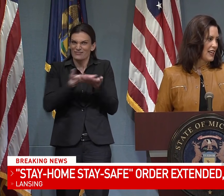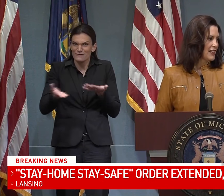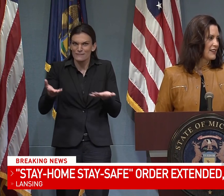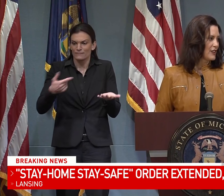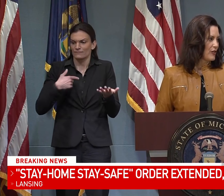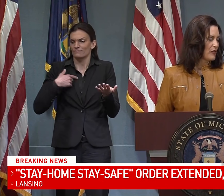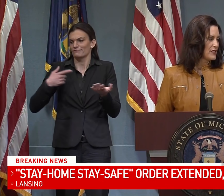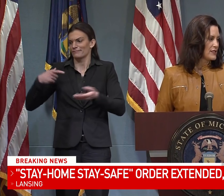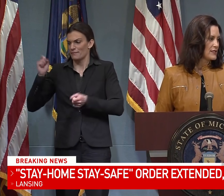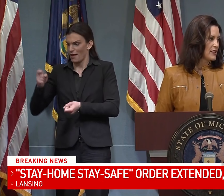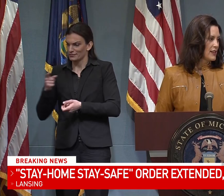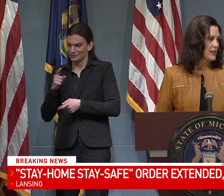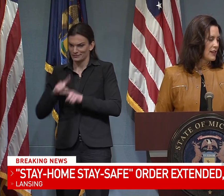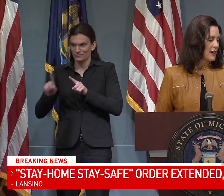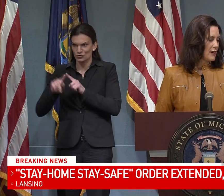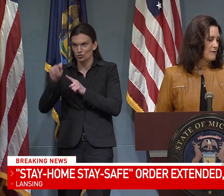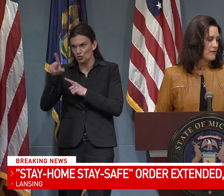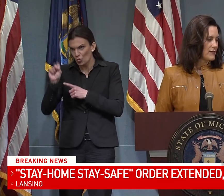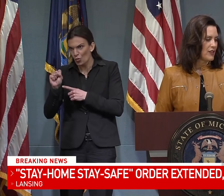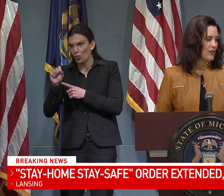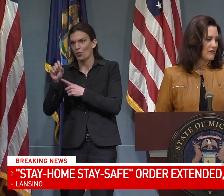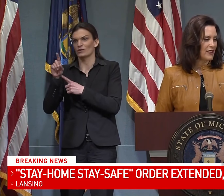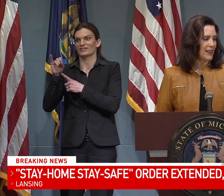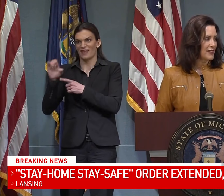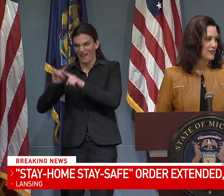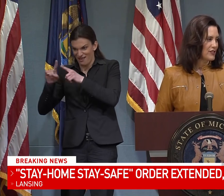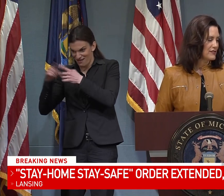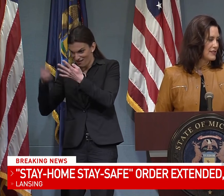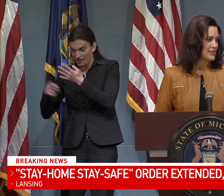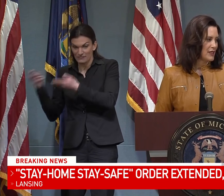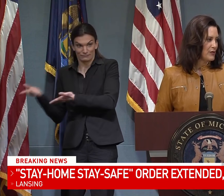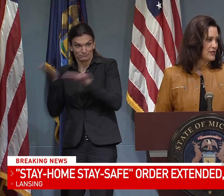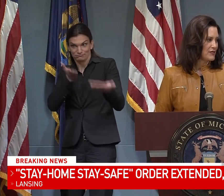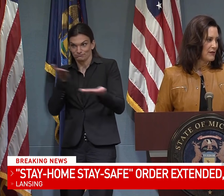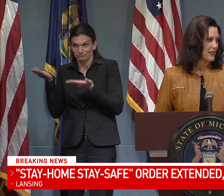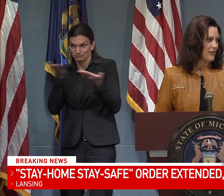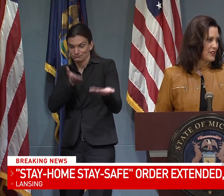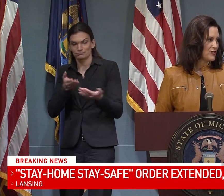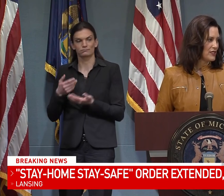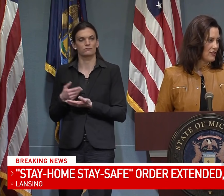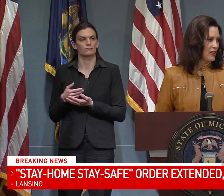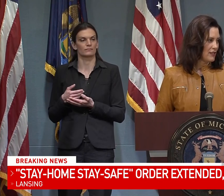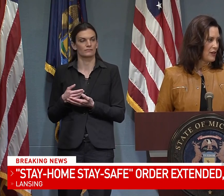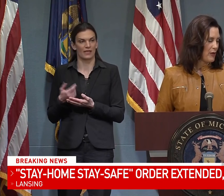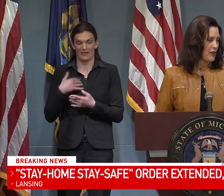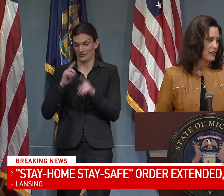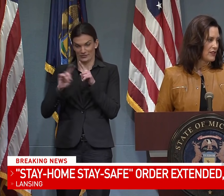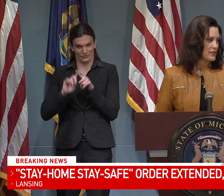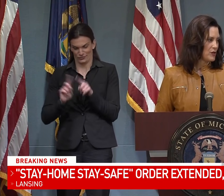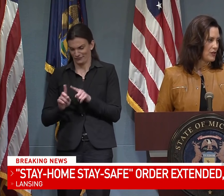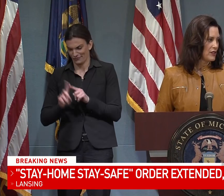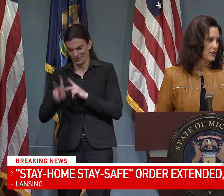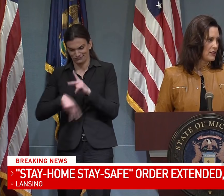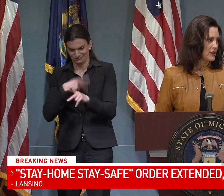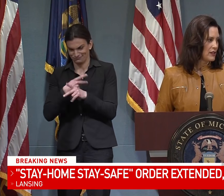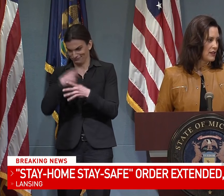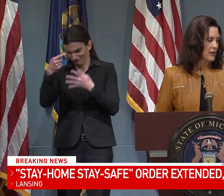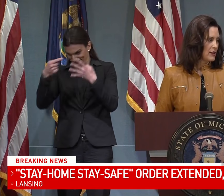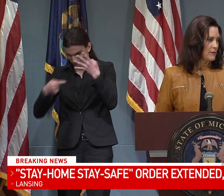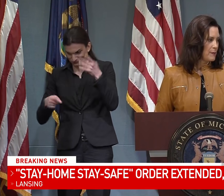and die, this is, there are a lot of different examples of manufacturing. They're all a part of this